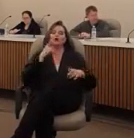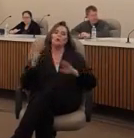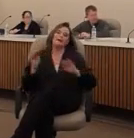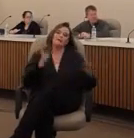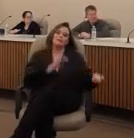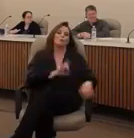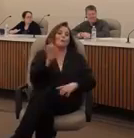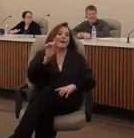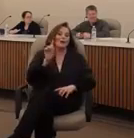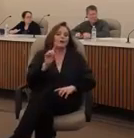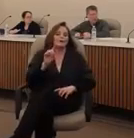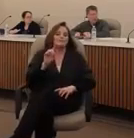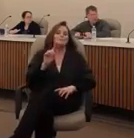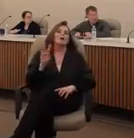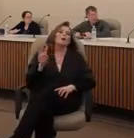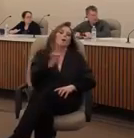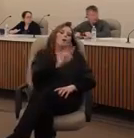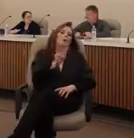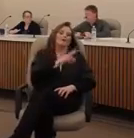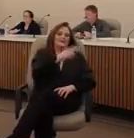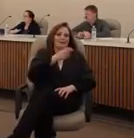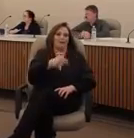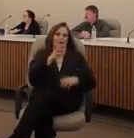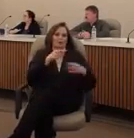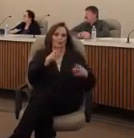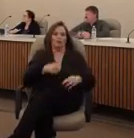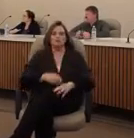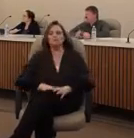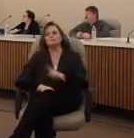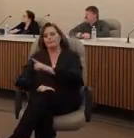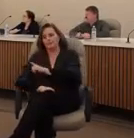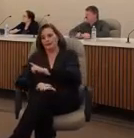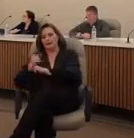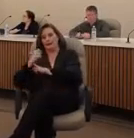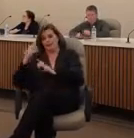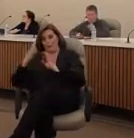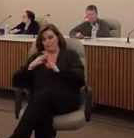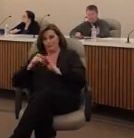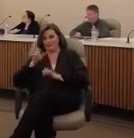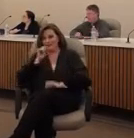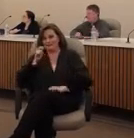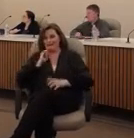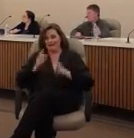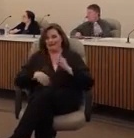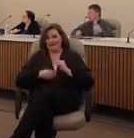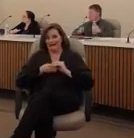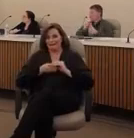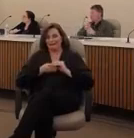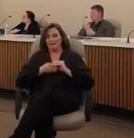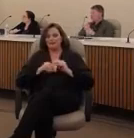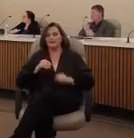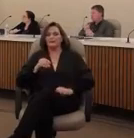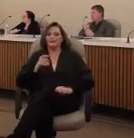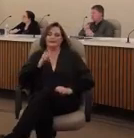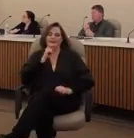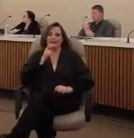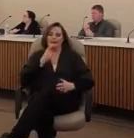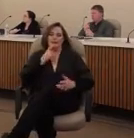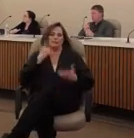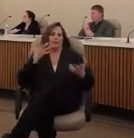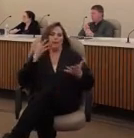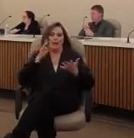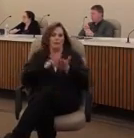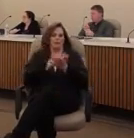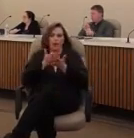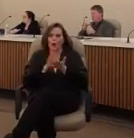Henrietta Road in order to get it back. And I would say also, so he's not adding a grease trap, so there's not going to be frying or heavy cooking. So